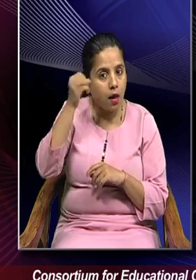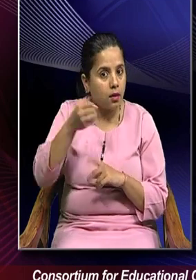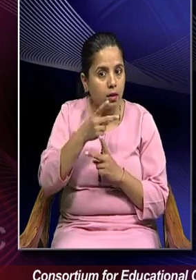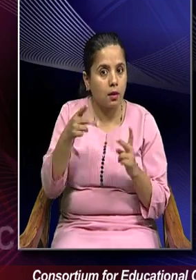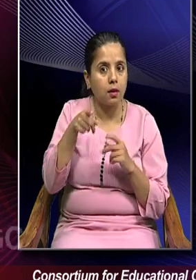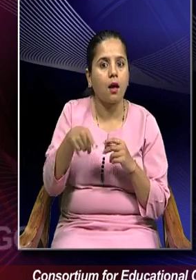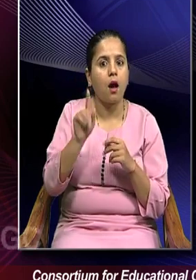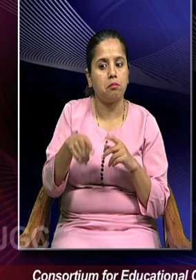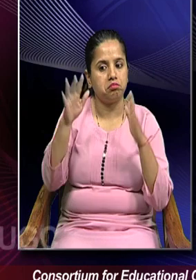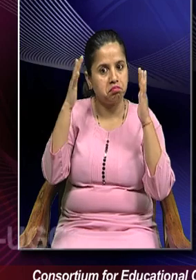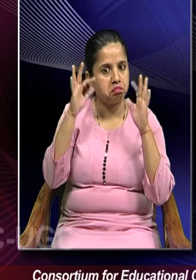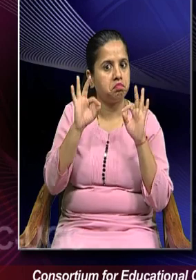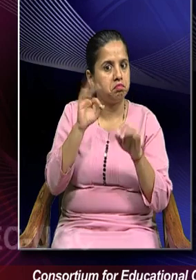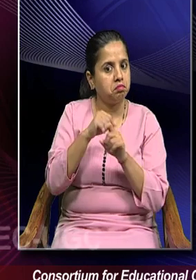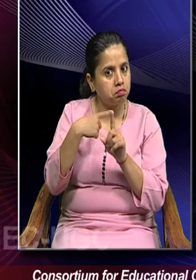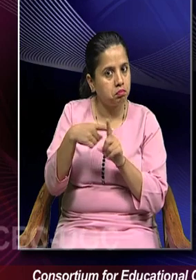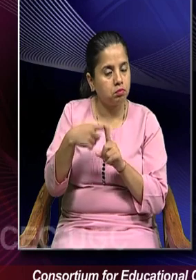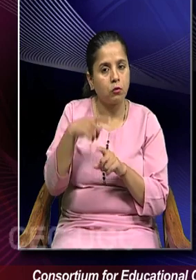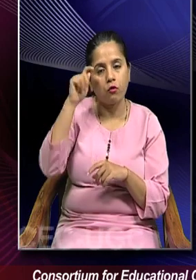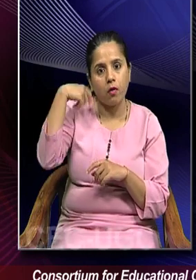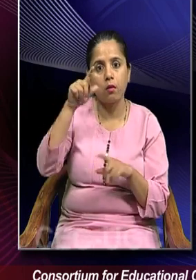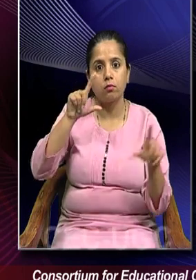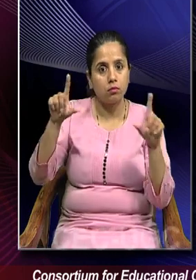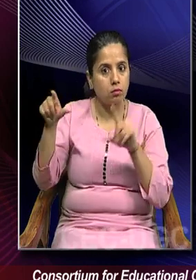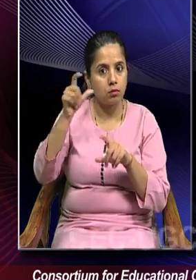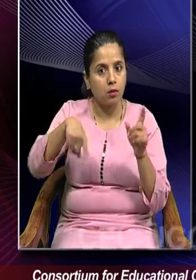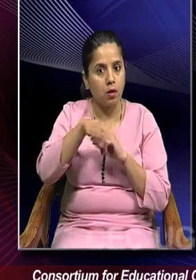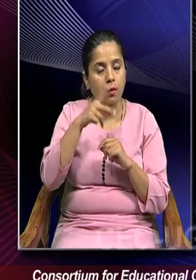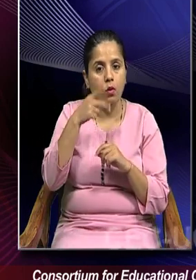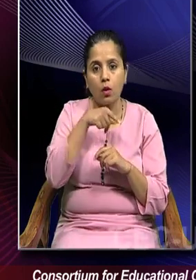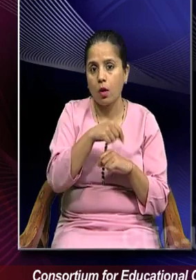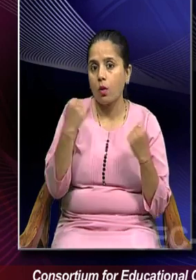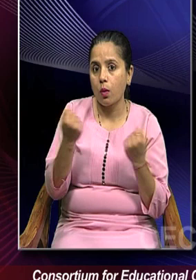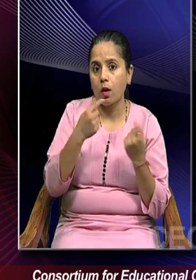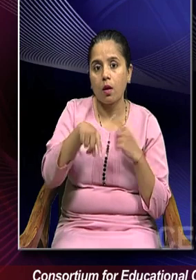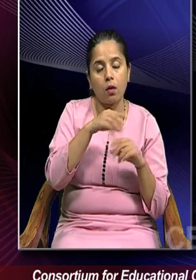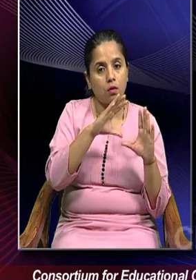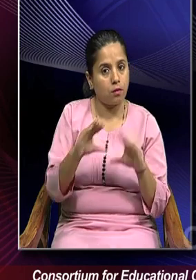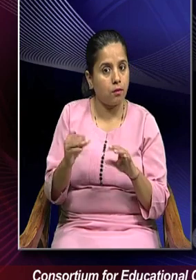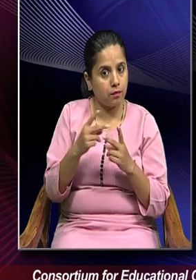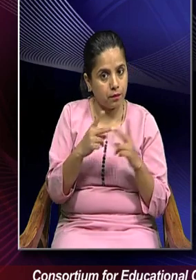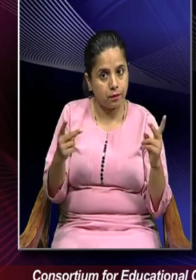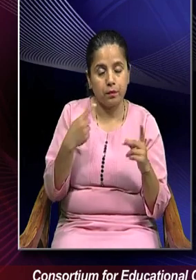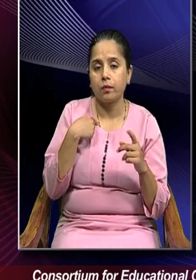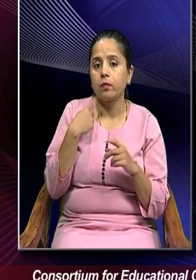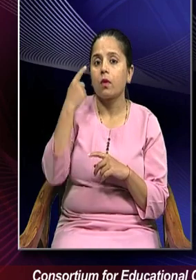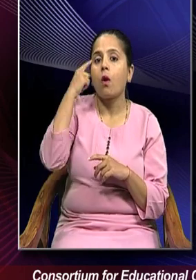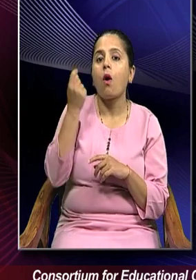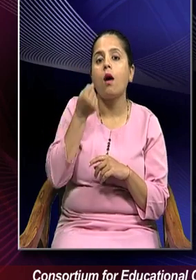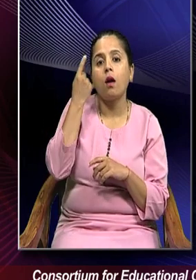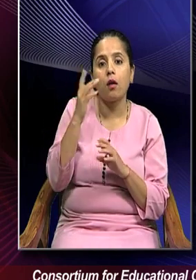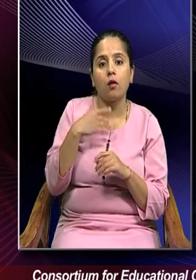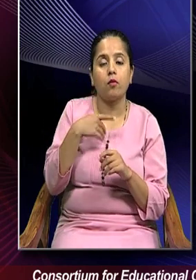being praised by the filmmakers and the people those who acted in that sense. And we realized that